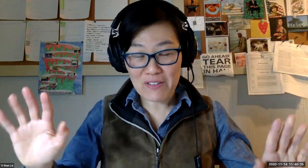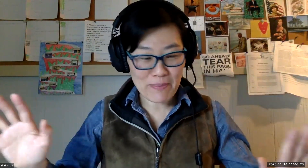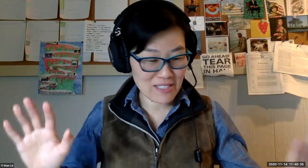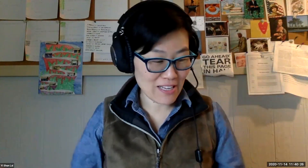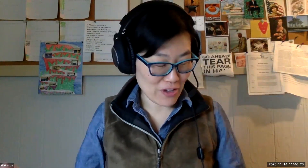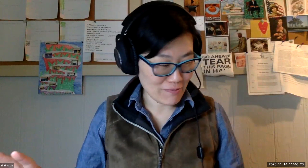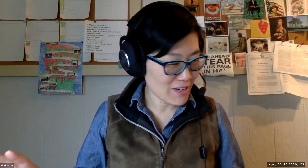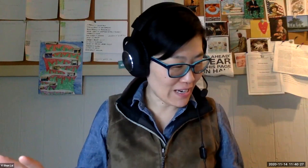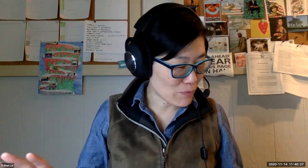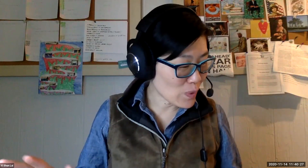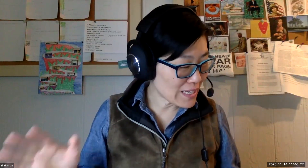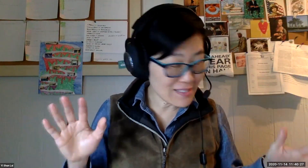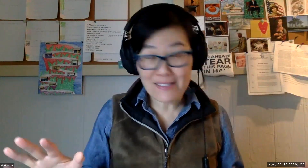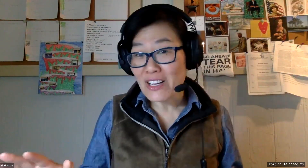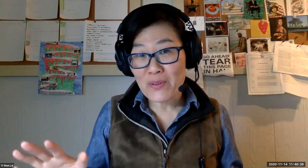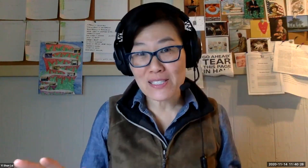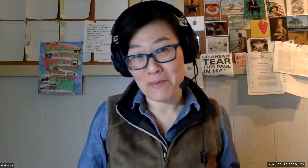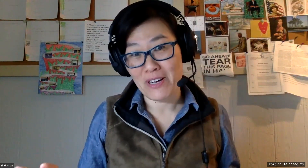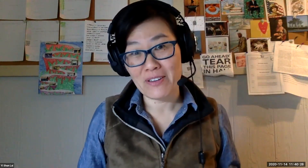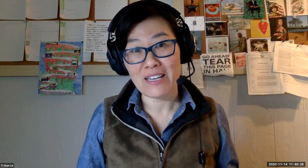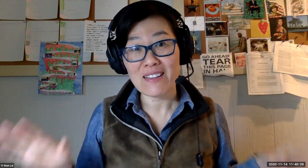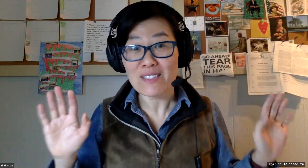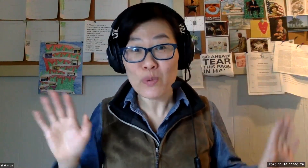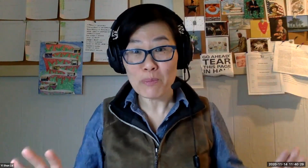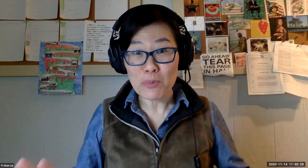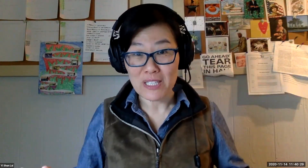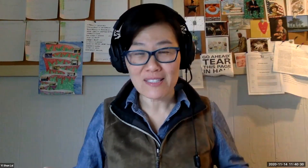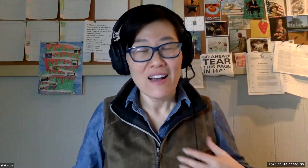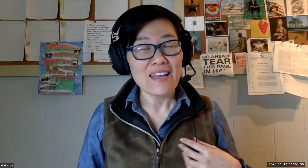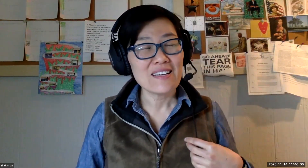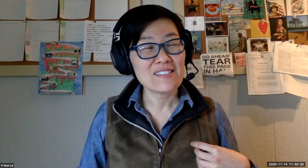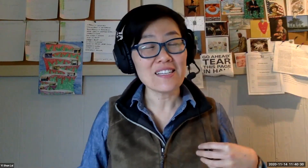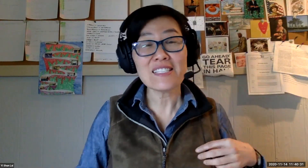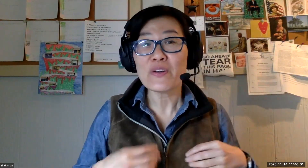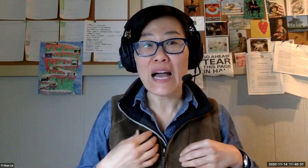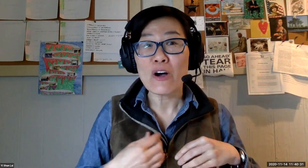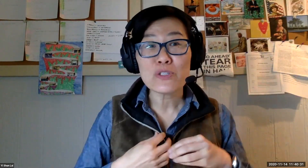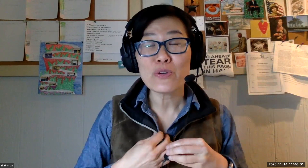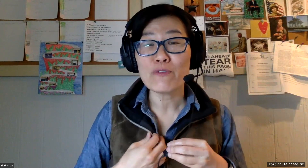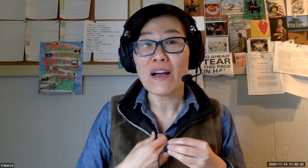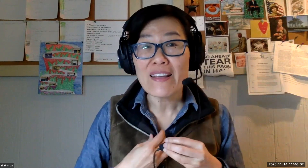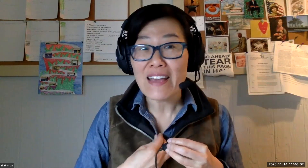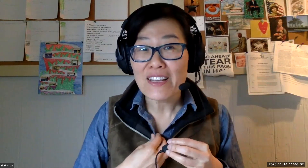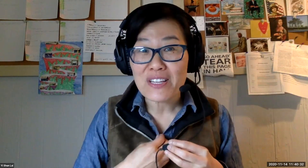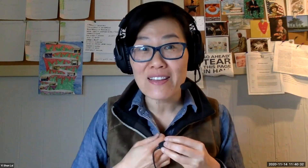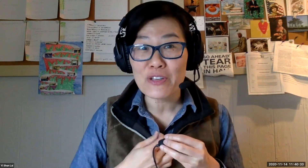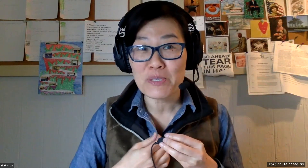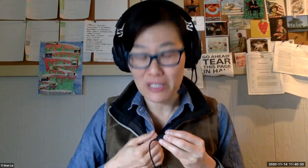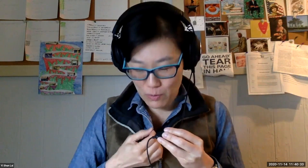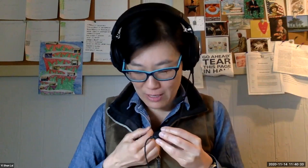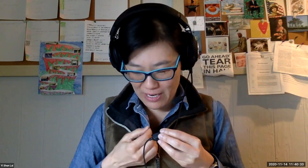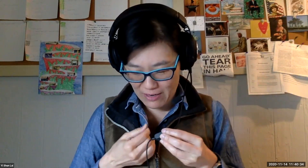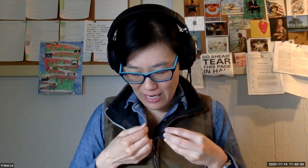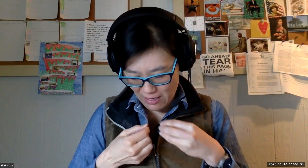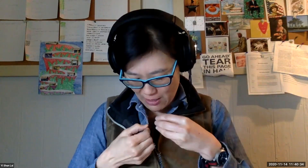I have something to tell you. All right. What I didn't tell you this time around, and this is with purpose, is I didn't tell you how to go find the agent that you